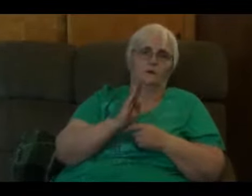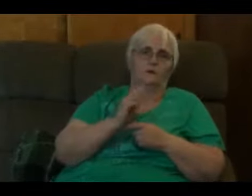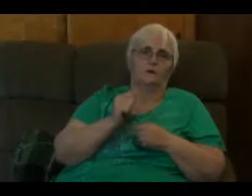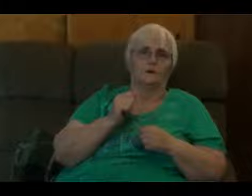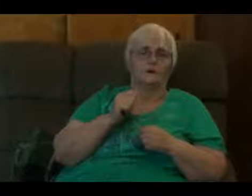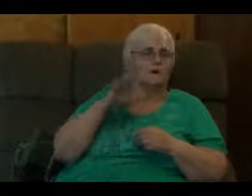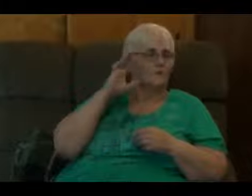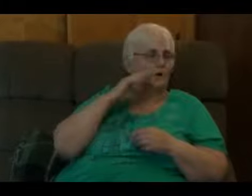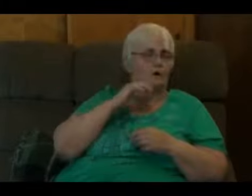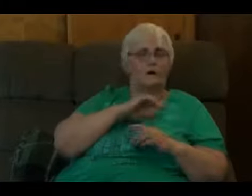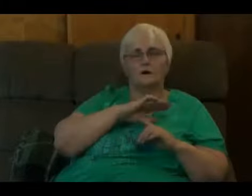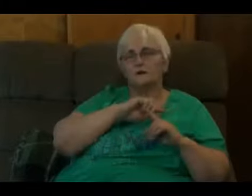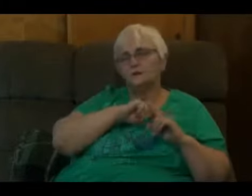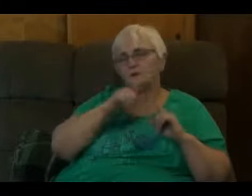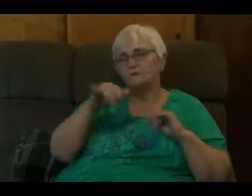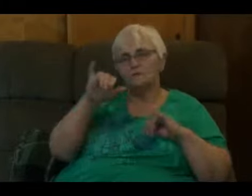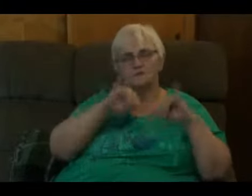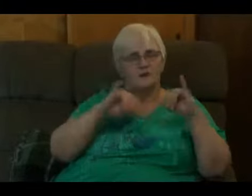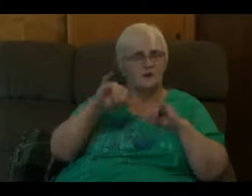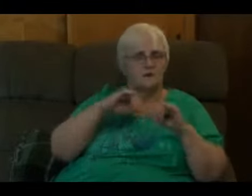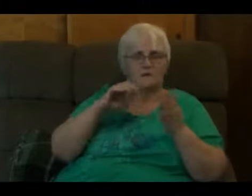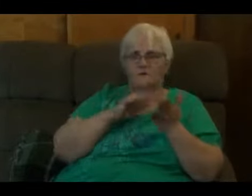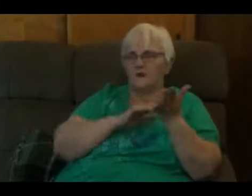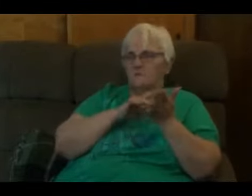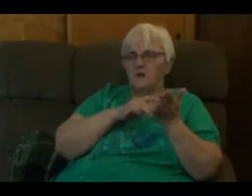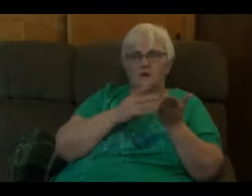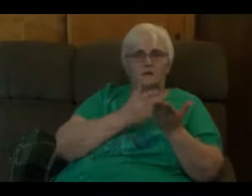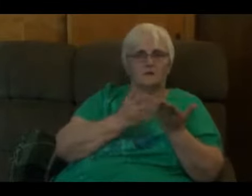heard all these scientific and medical things that happen.